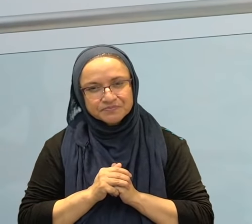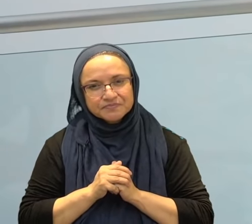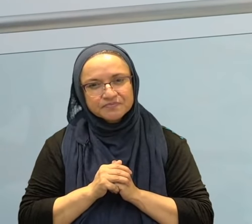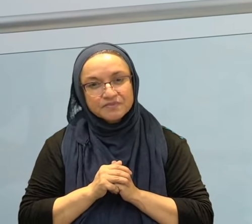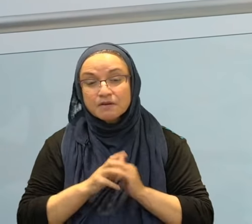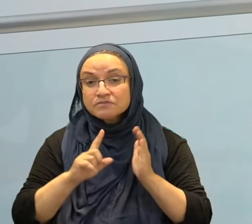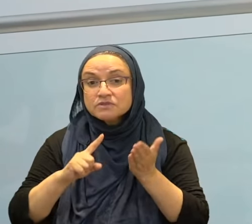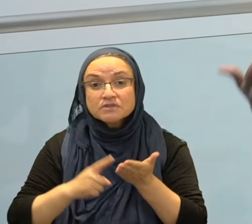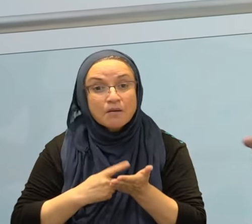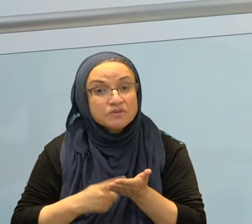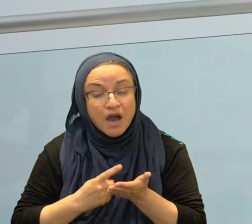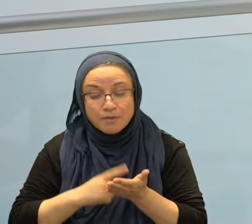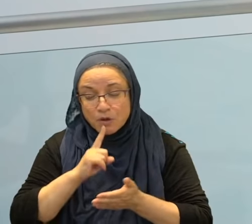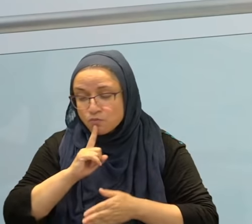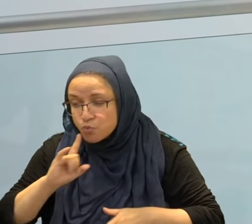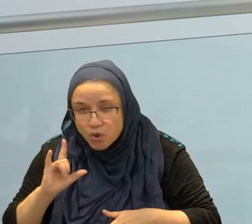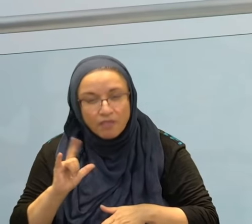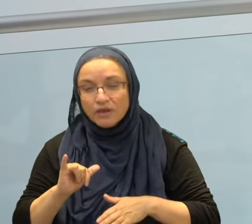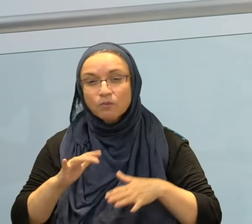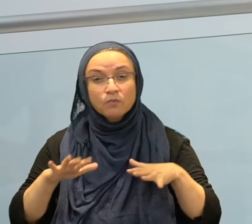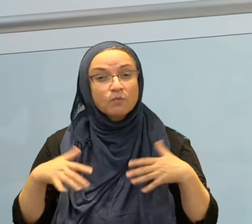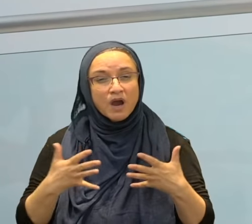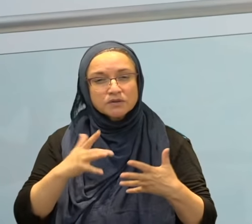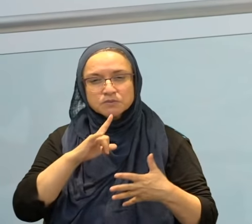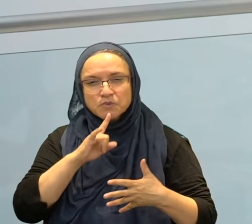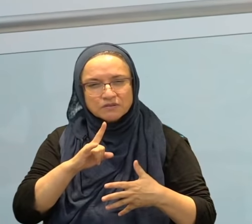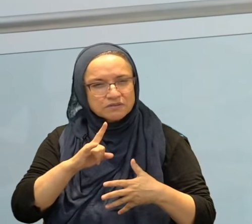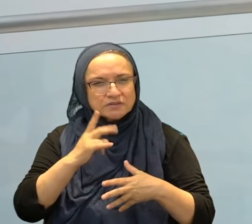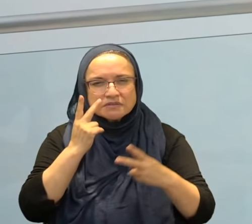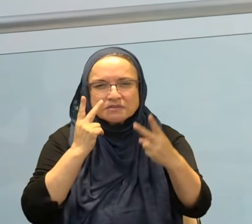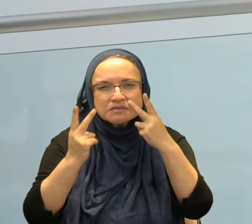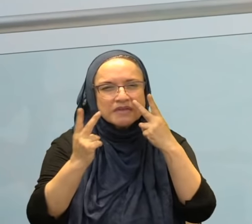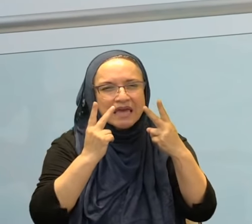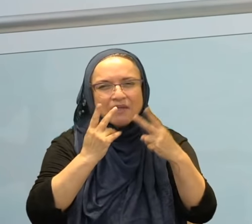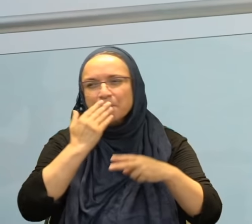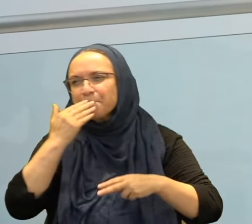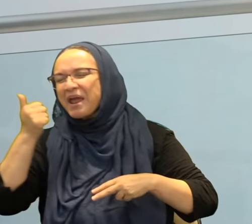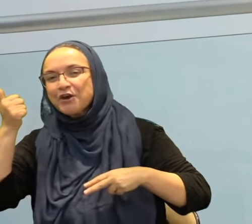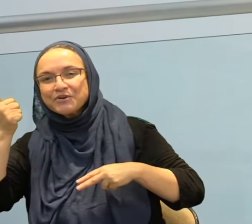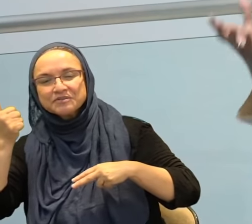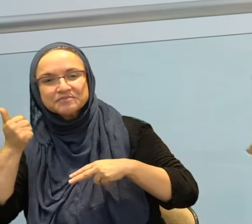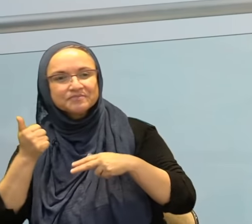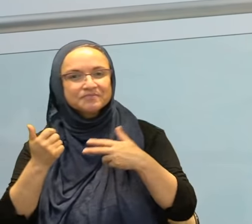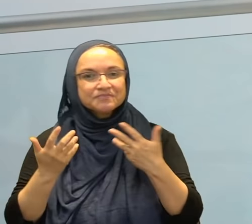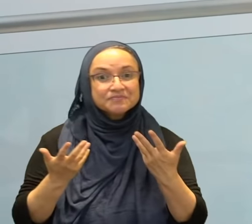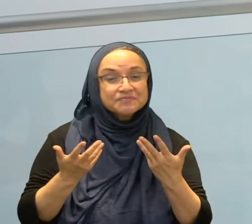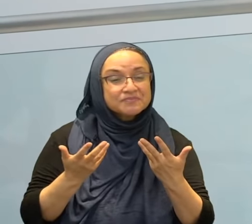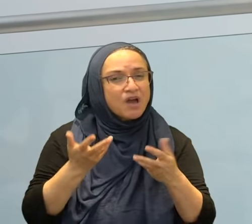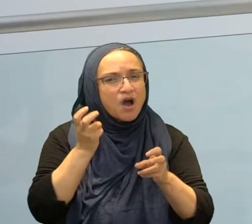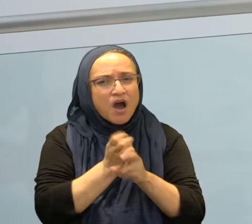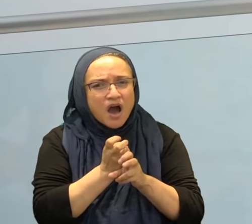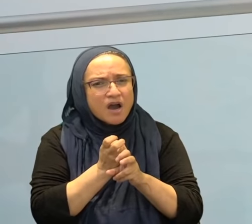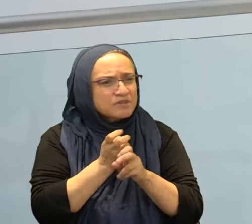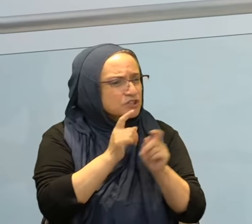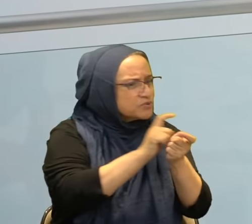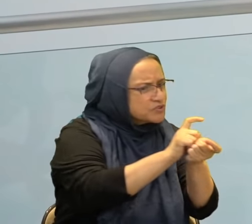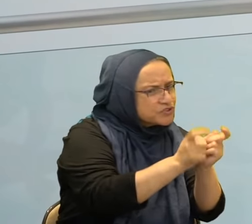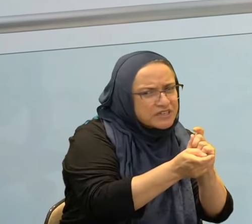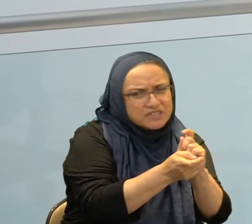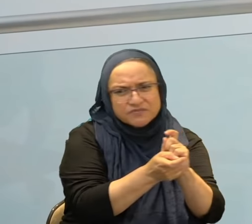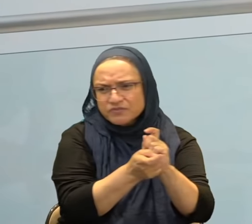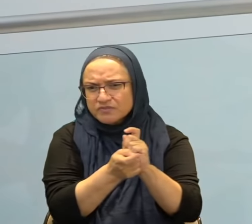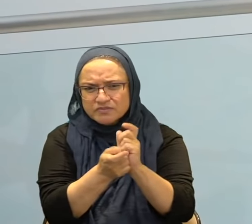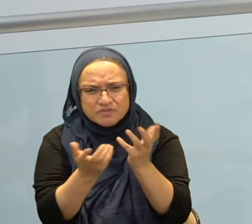moment. To be able to see light at the end of the tunnel. To be able to see that position in a paradise that you can't even imagine. It's